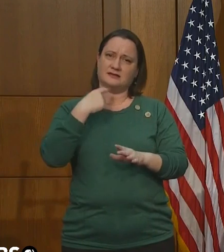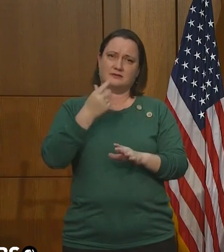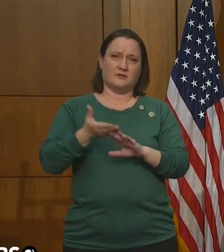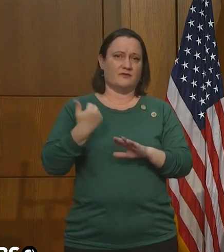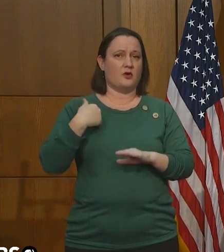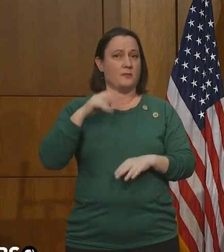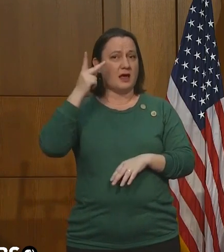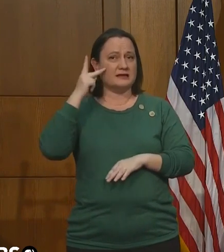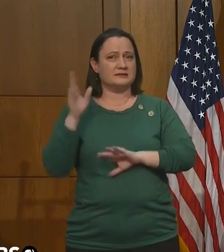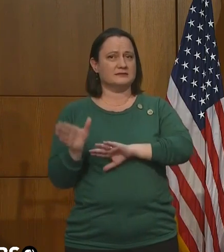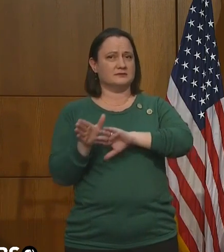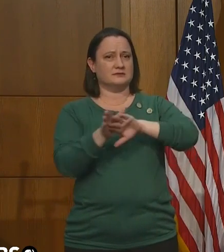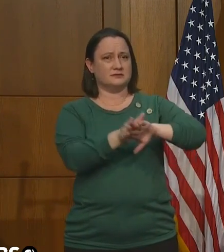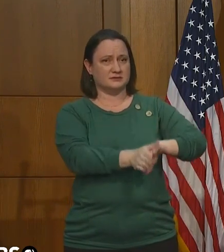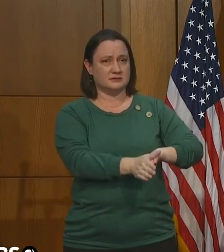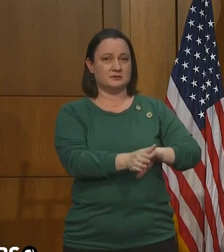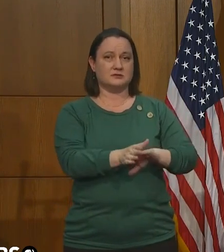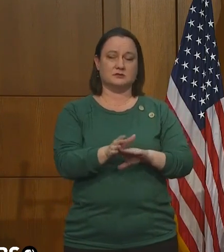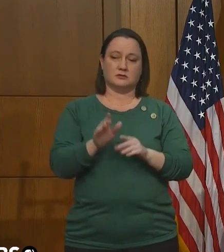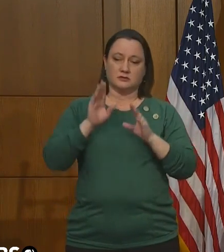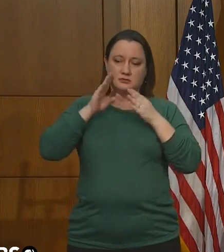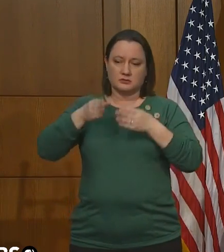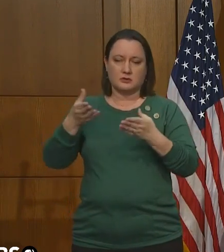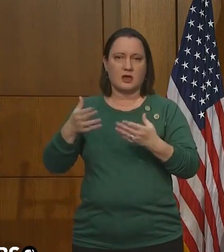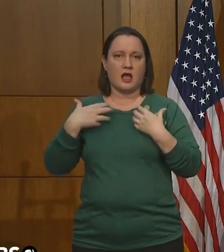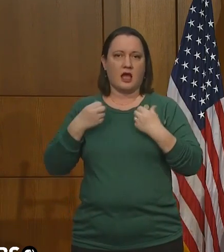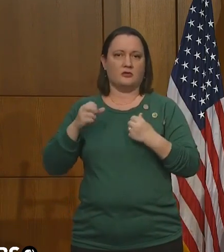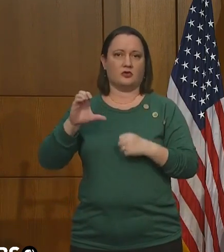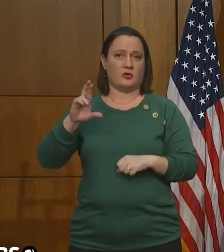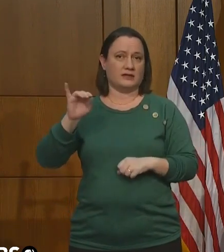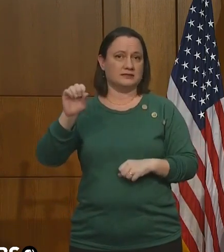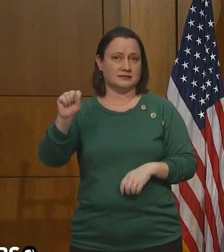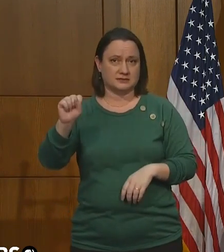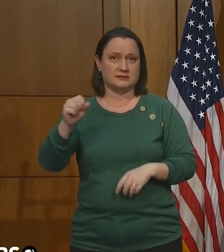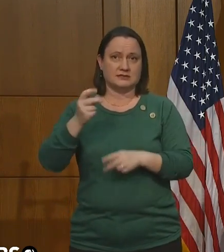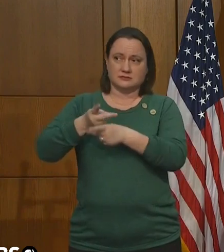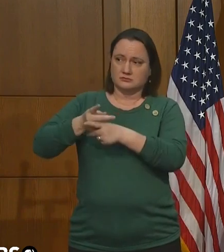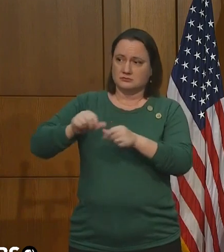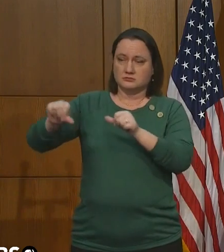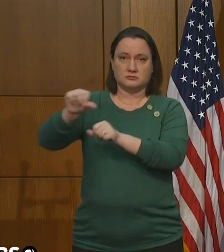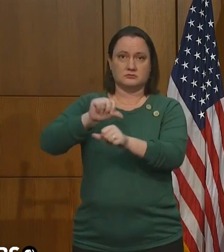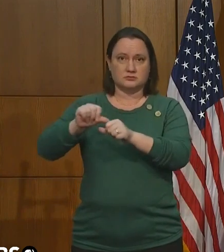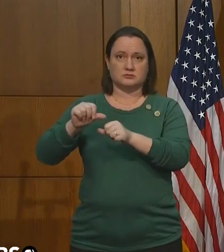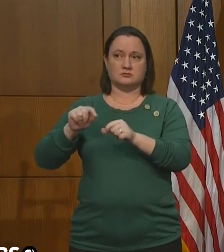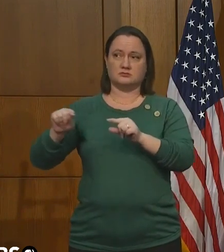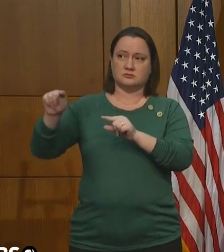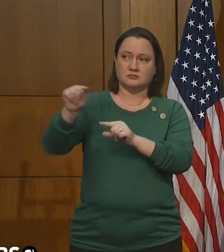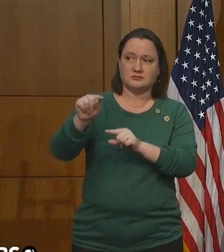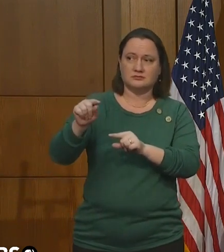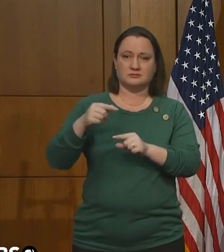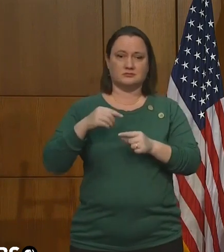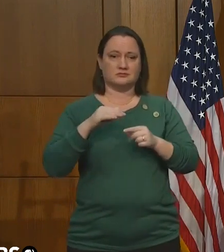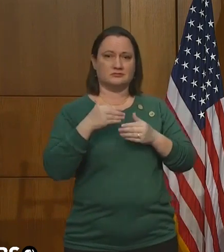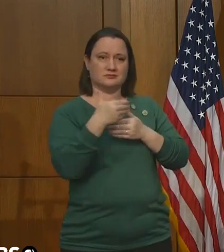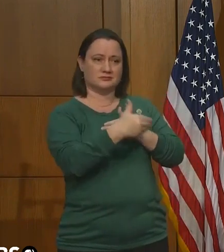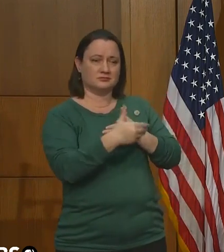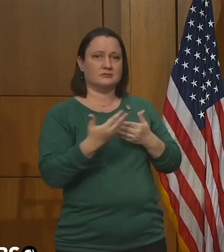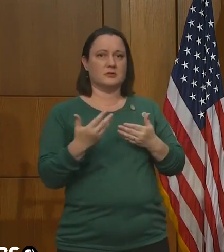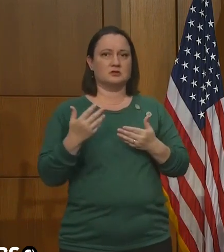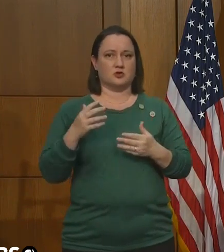This is about a health crisis. This is about taking care, making sure other people are safe. and it's about getting the health crisis behind us